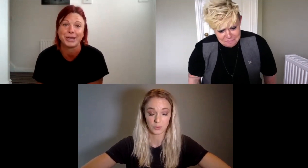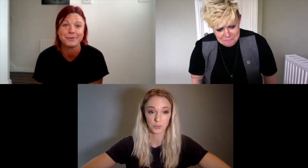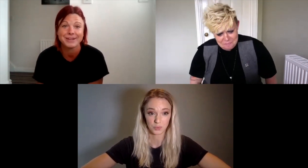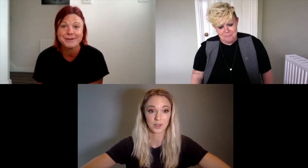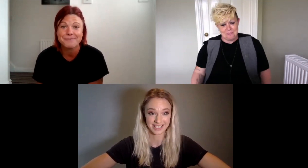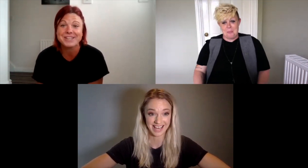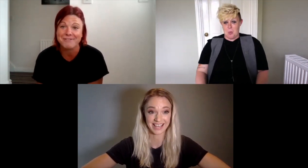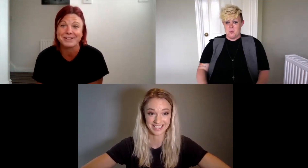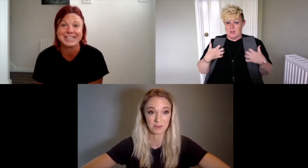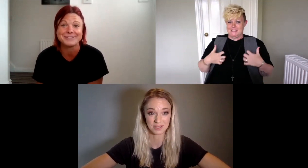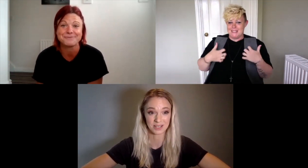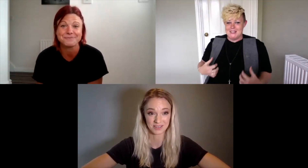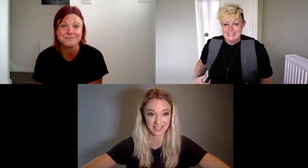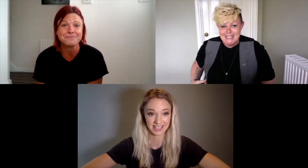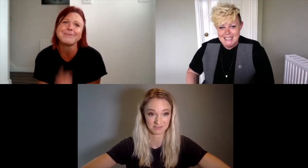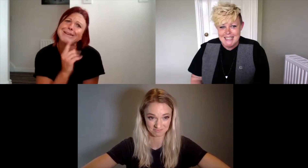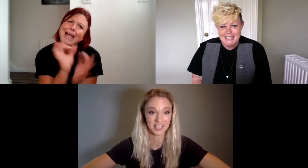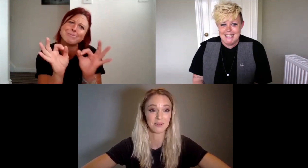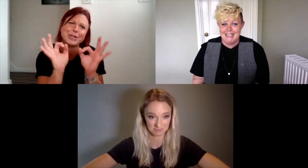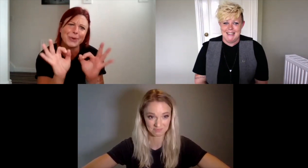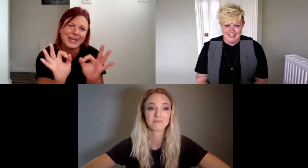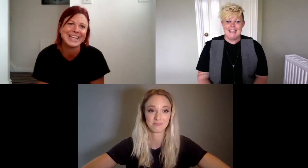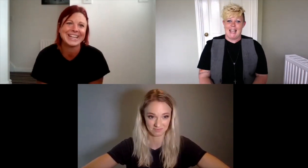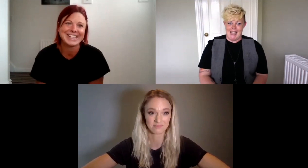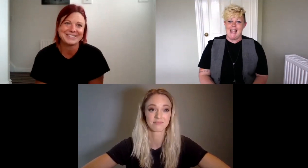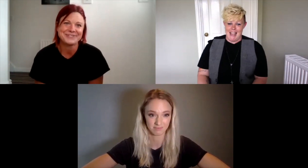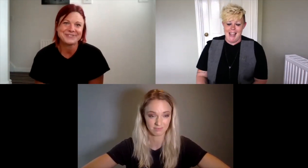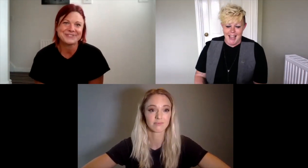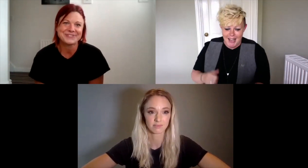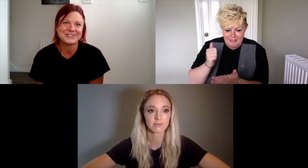for you. Yes, definitely. Absolutely. Yeah.